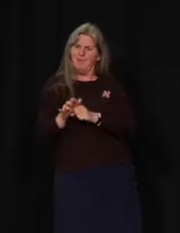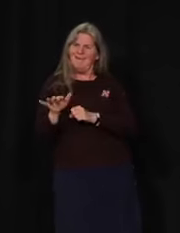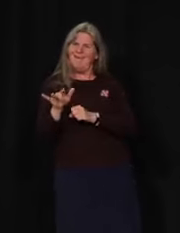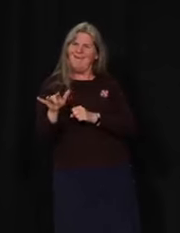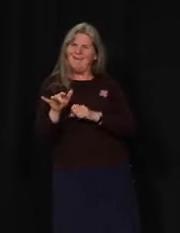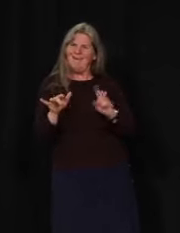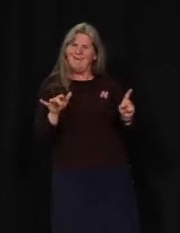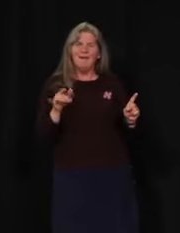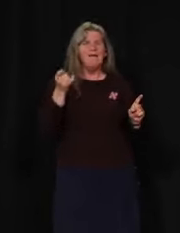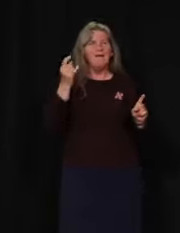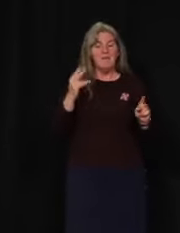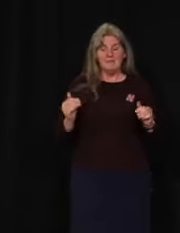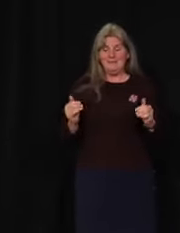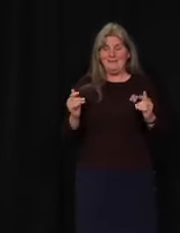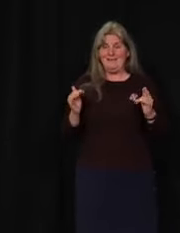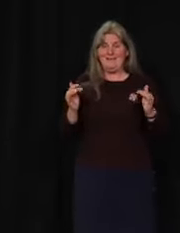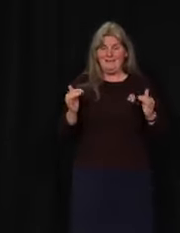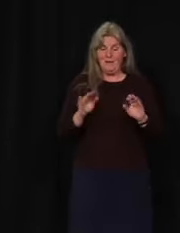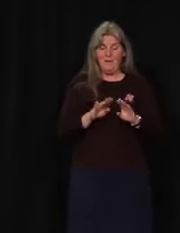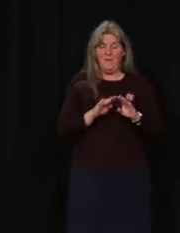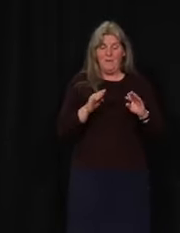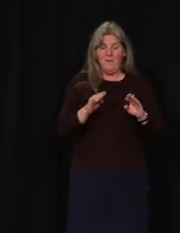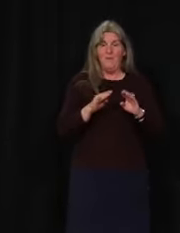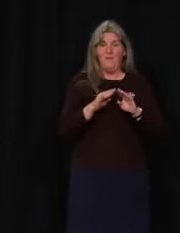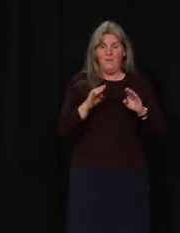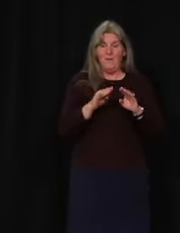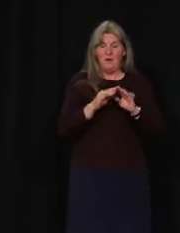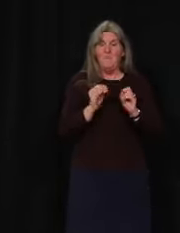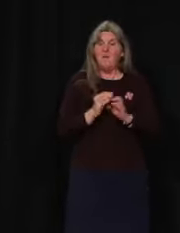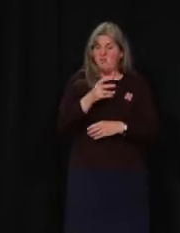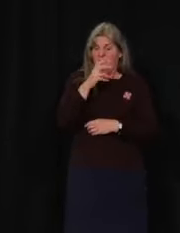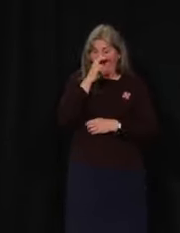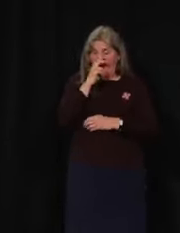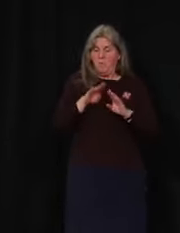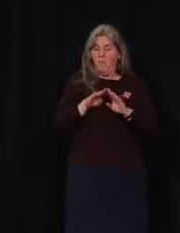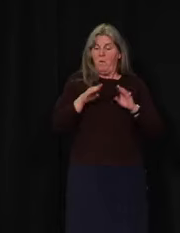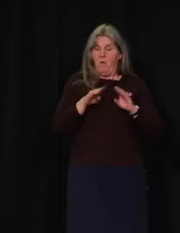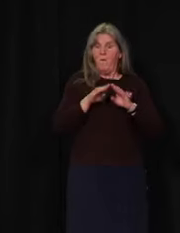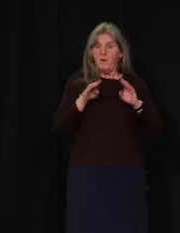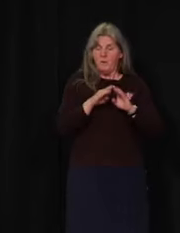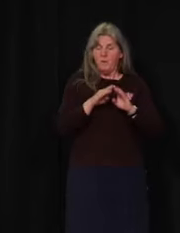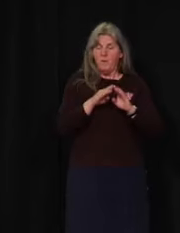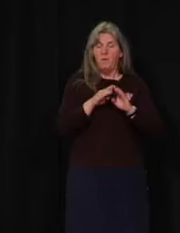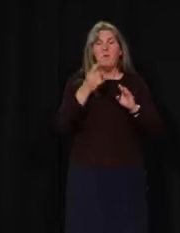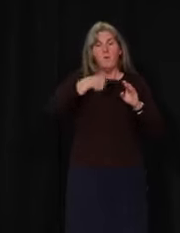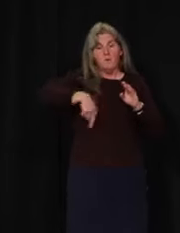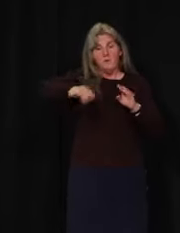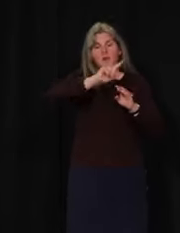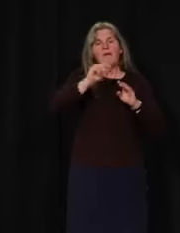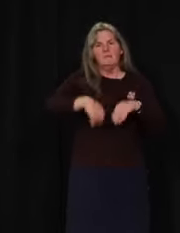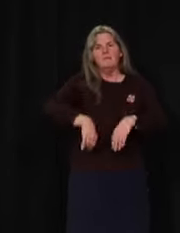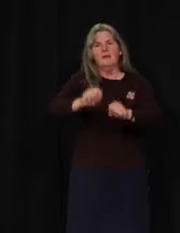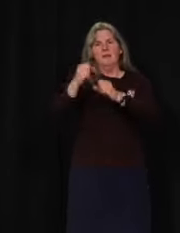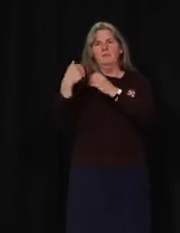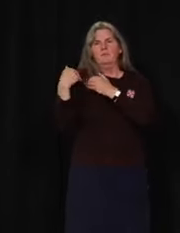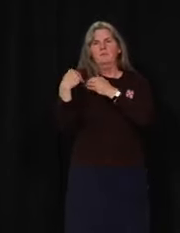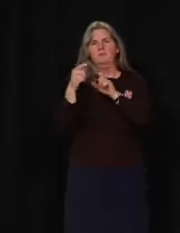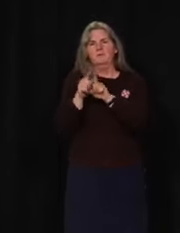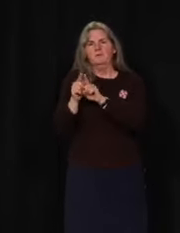nonetheless, as we move in that continuum away from enforcement to individual and collective responsibility.